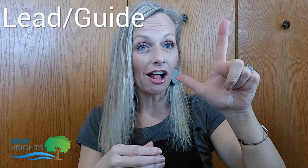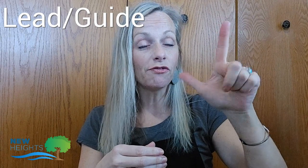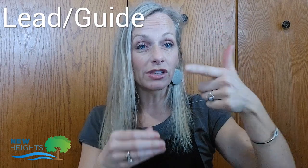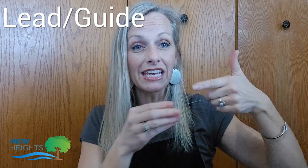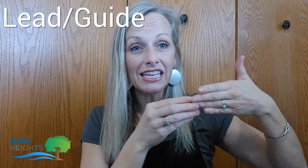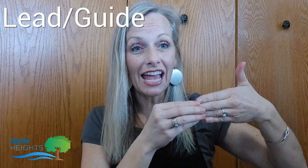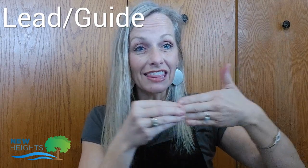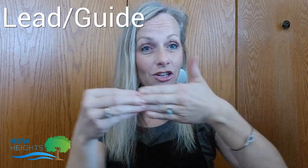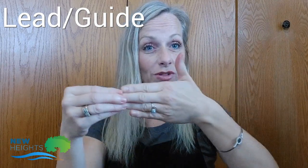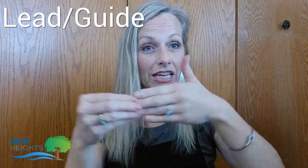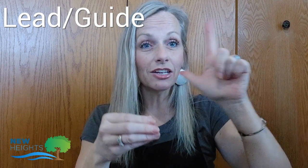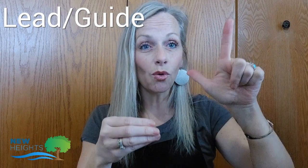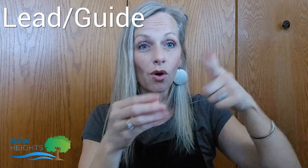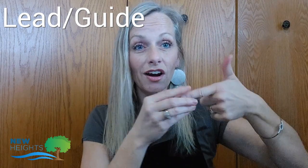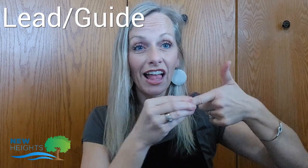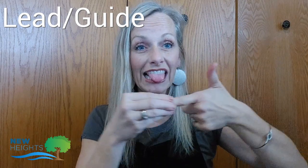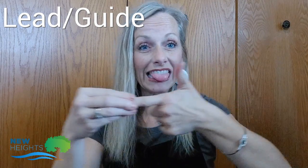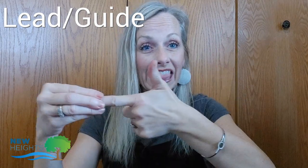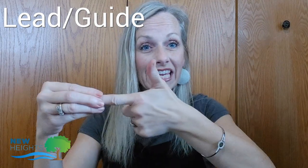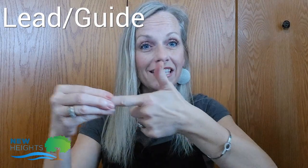for lead, and then you lead it or lead.